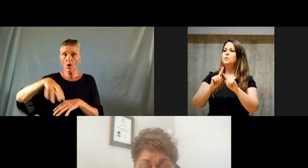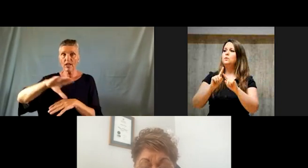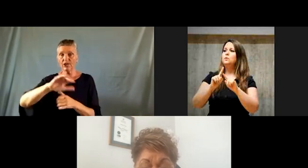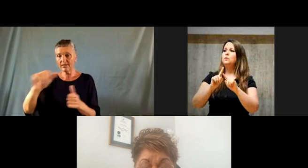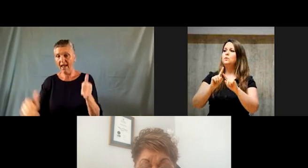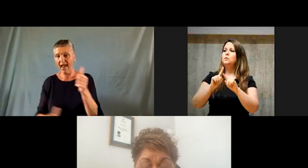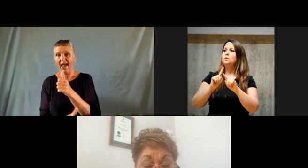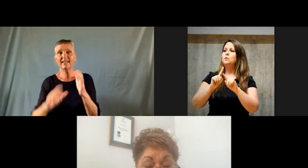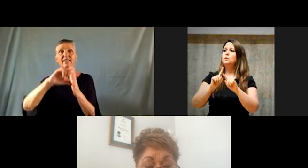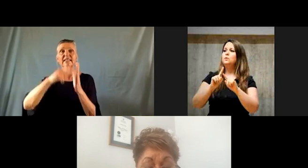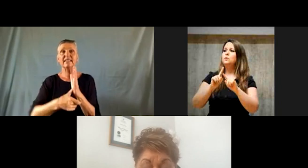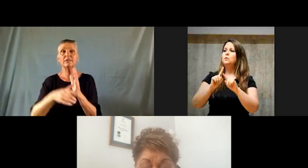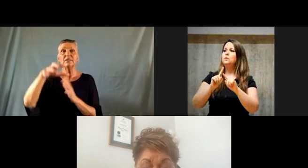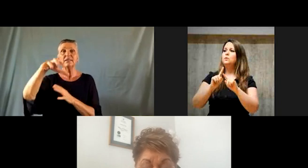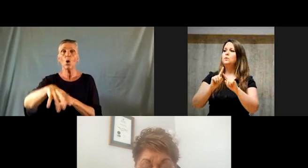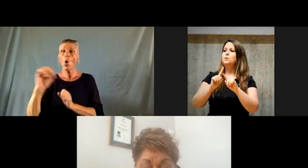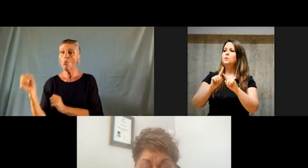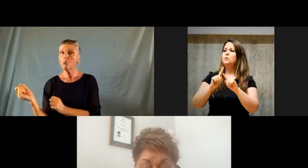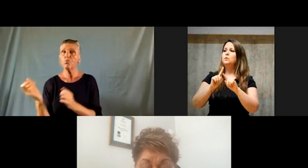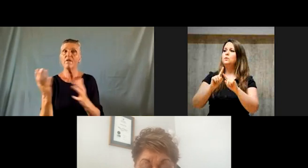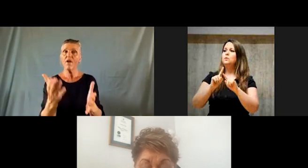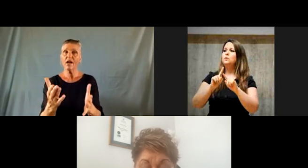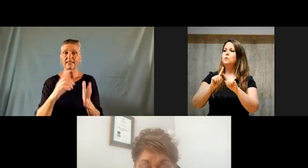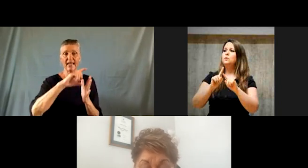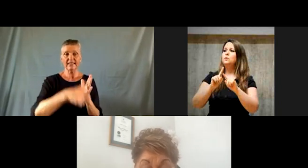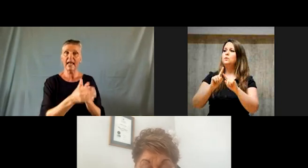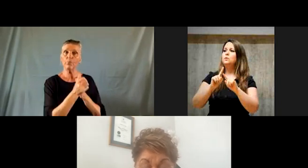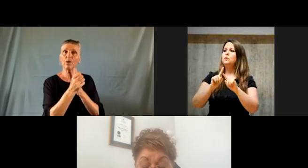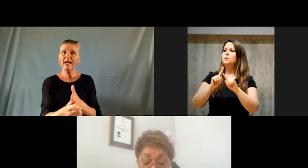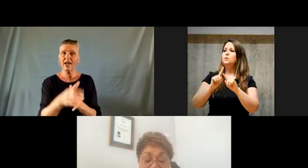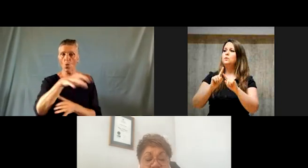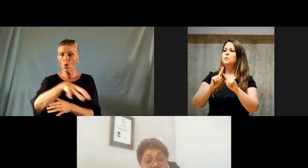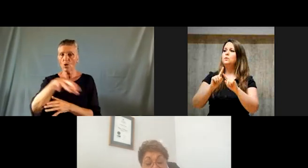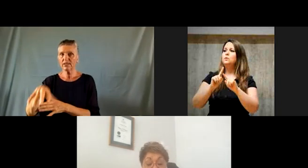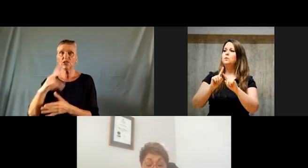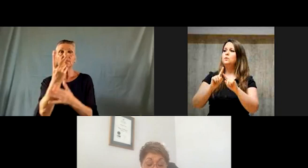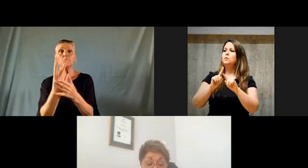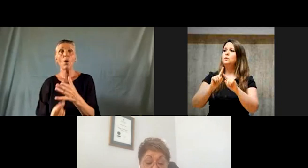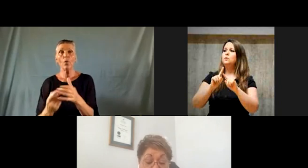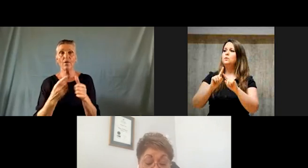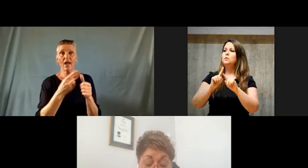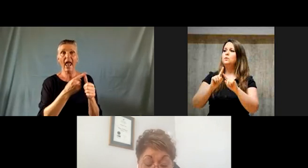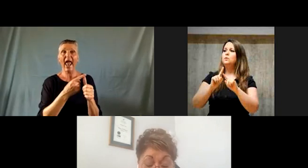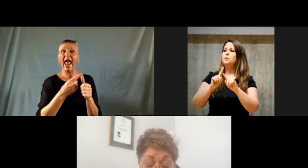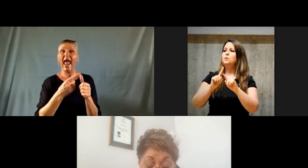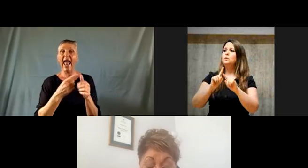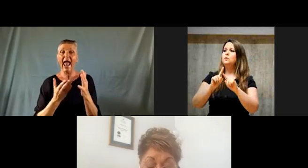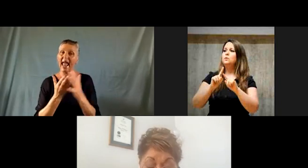and there was providers and disabled-led organisations and accessibility advocates. We came